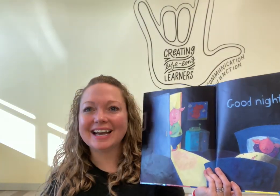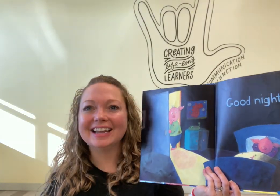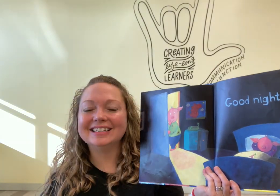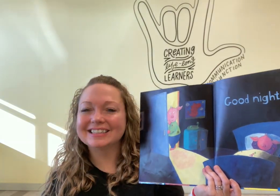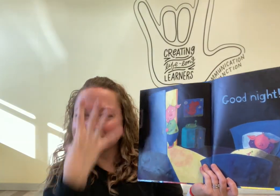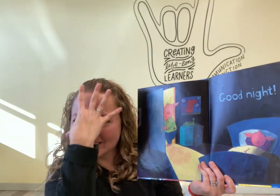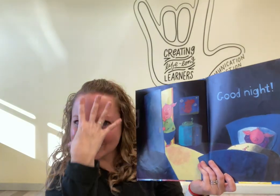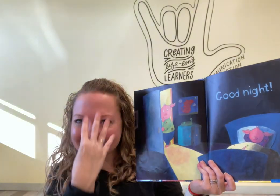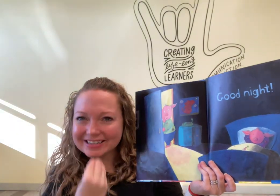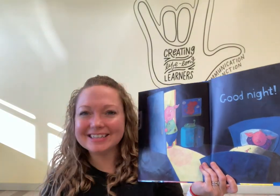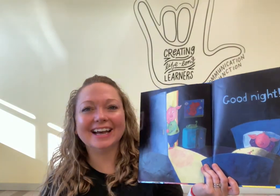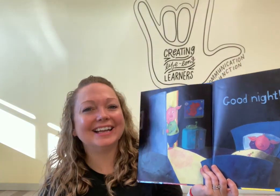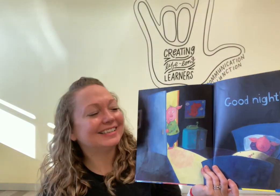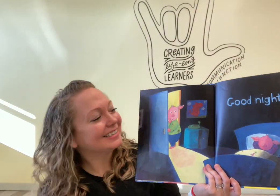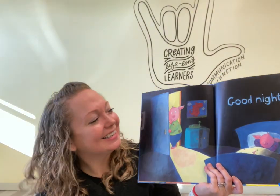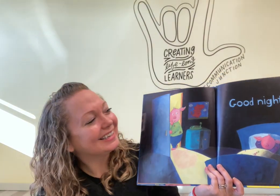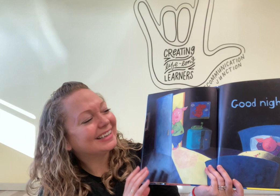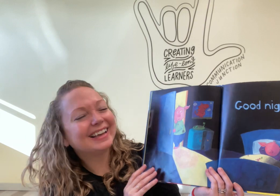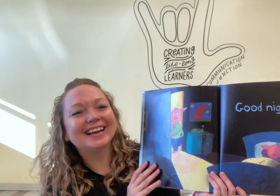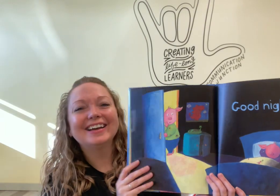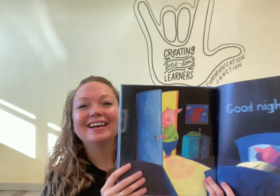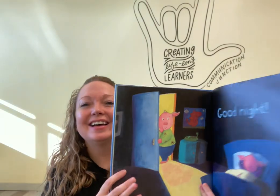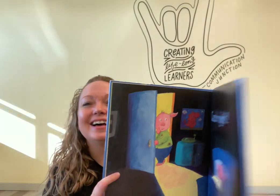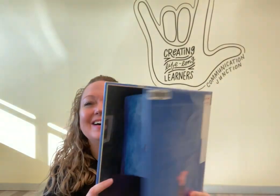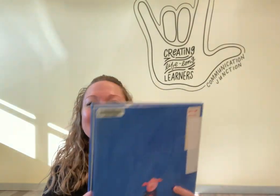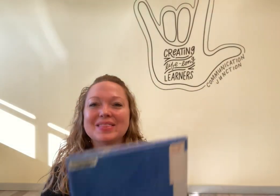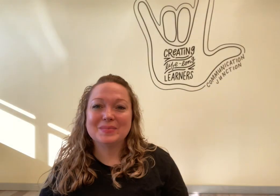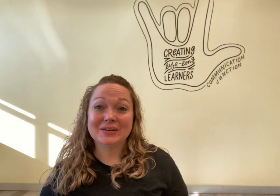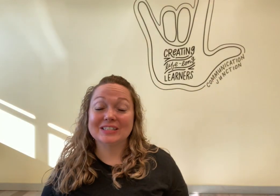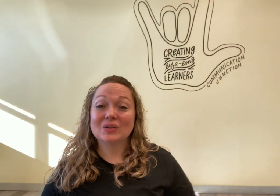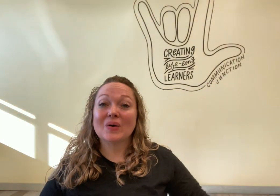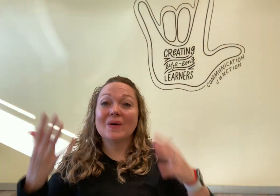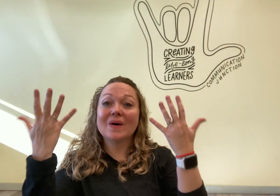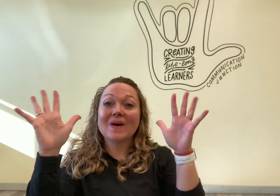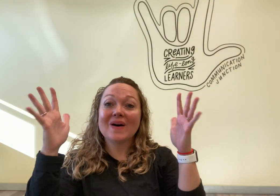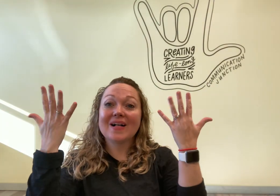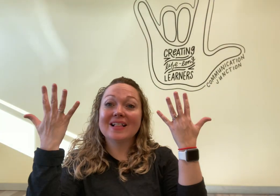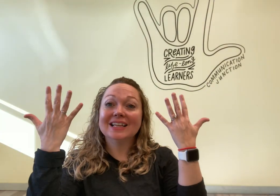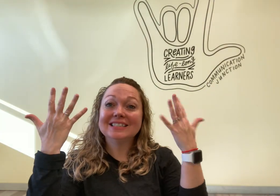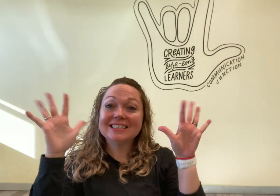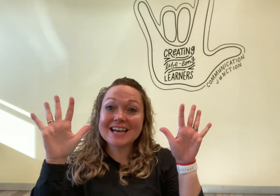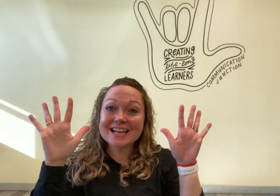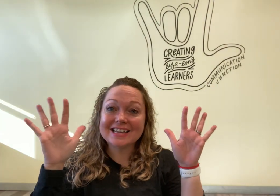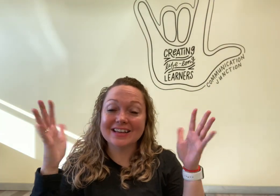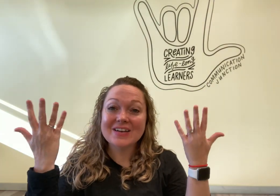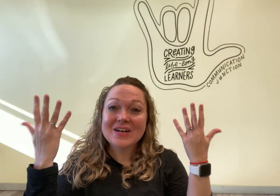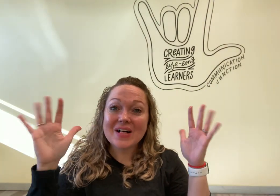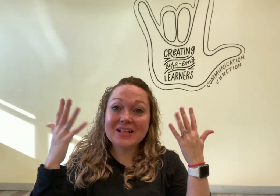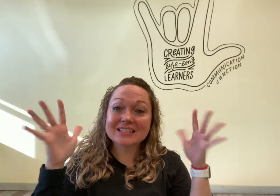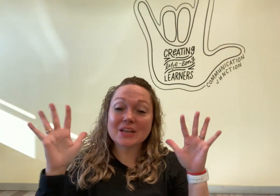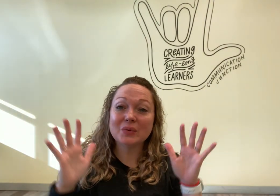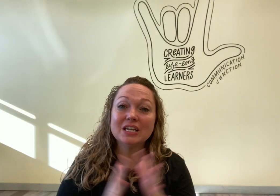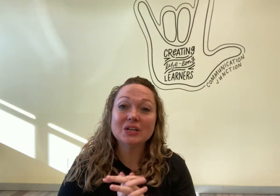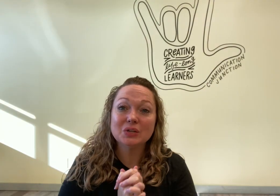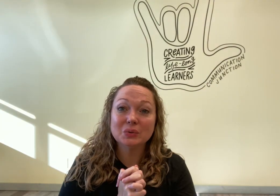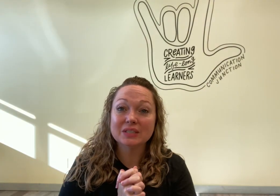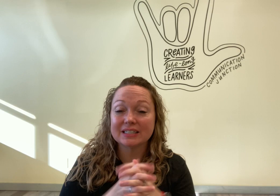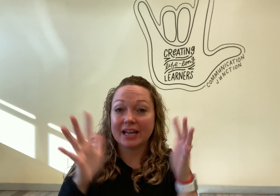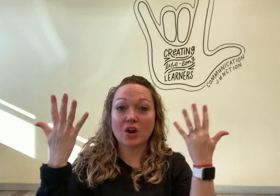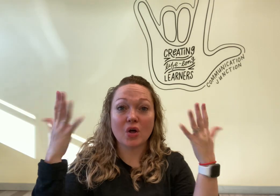tight, good night. The book is all done, all done. We use the sign all